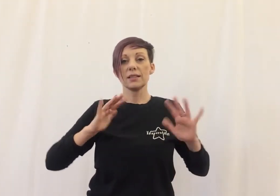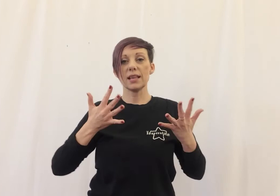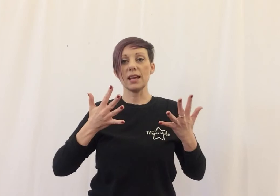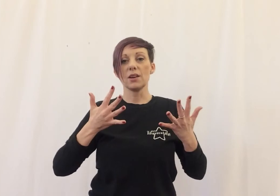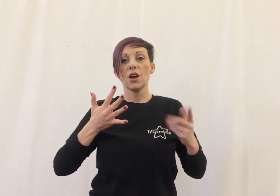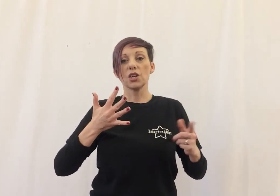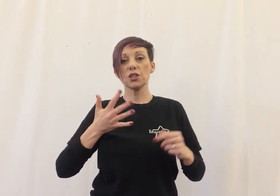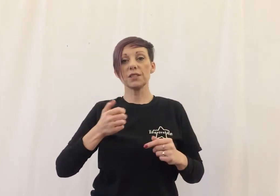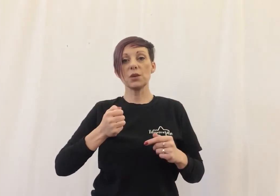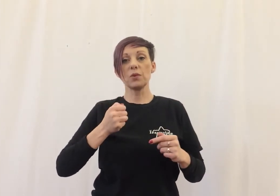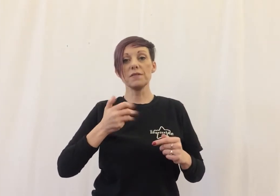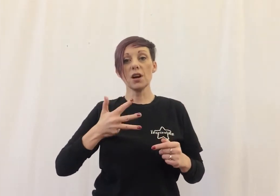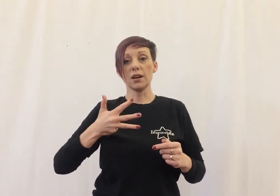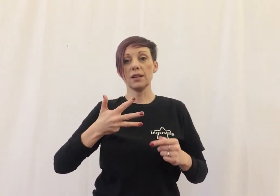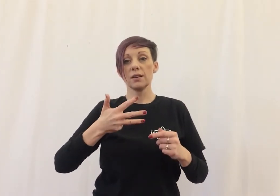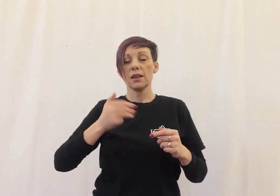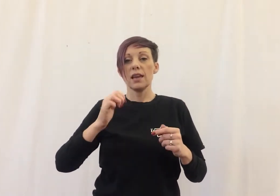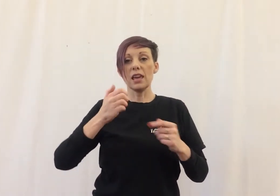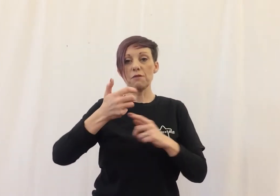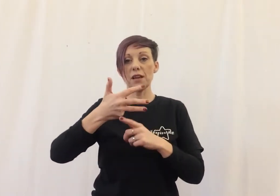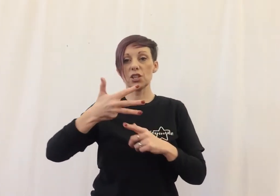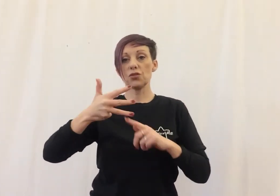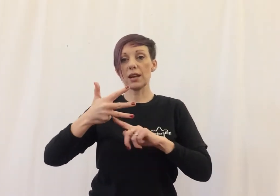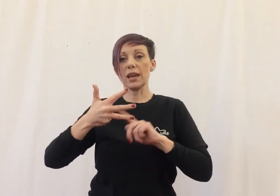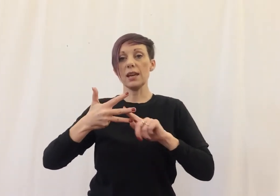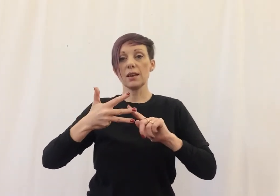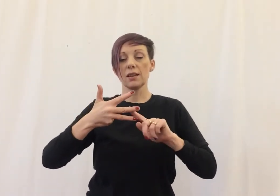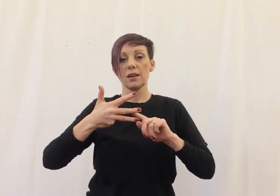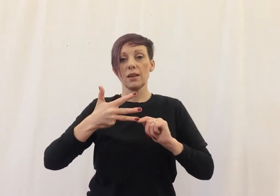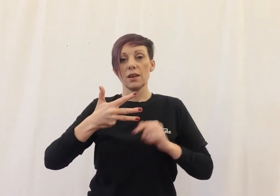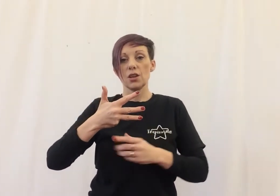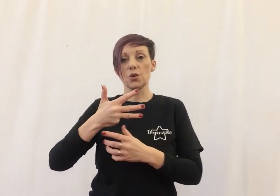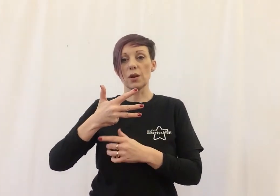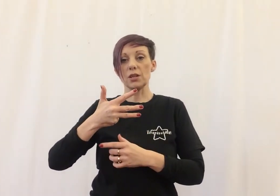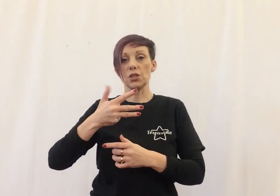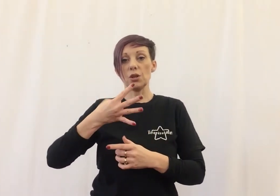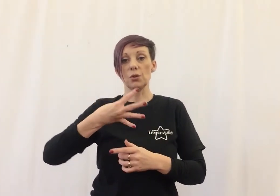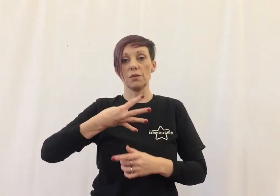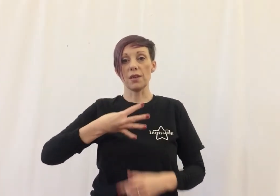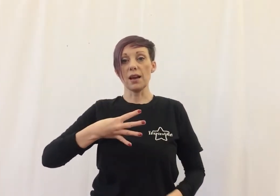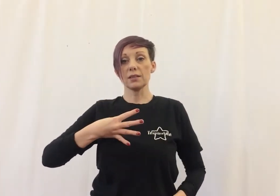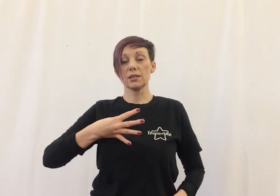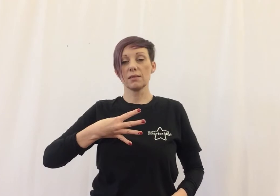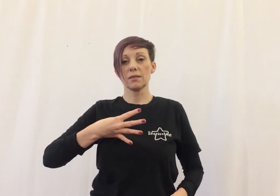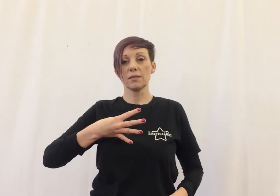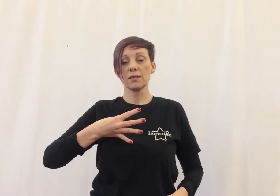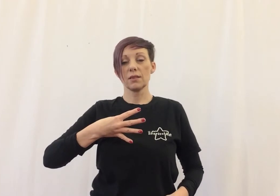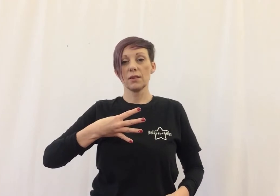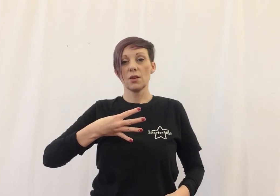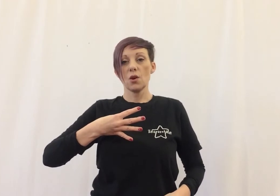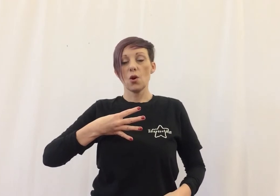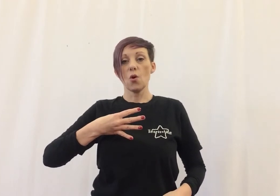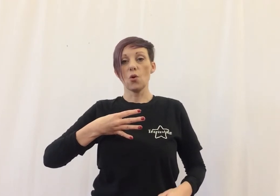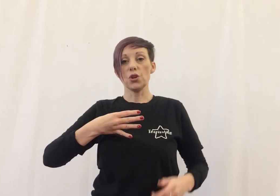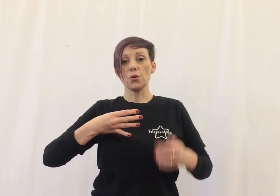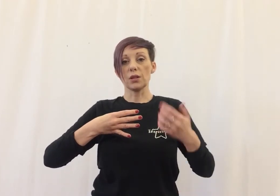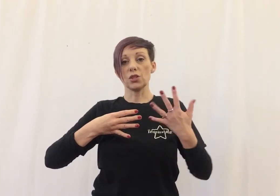10. I should have said with 9, if that's tricky, you can do that, or you can do